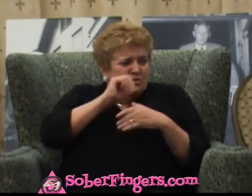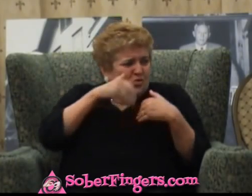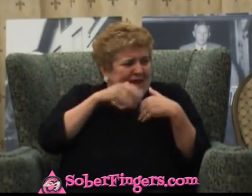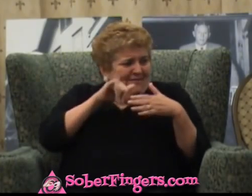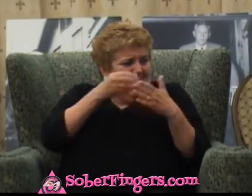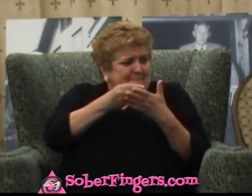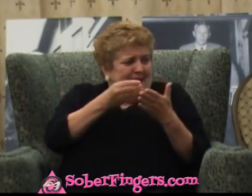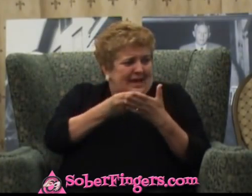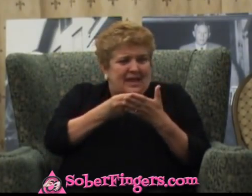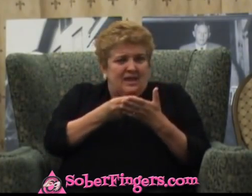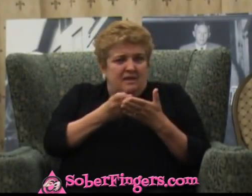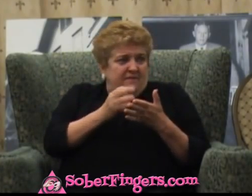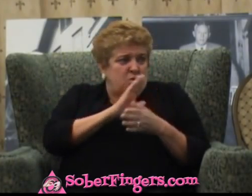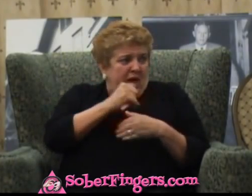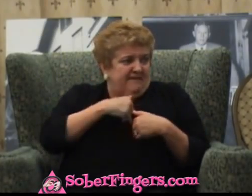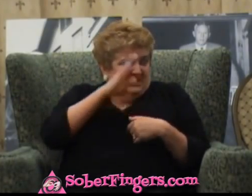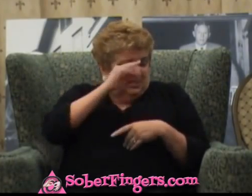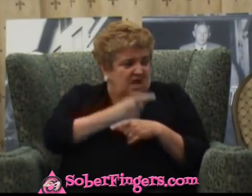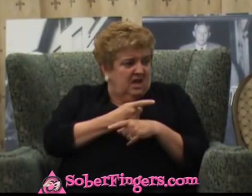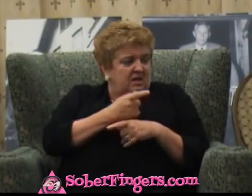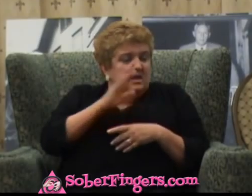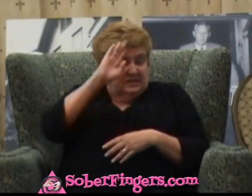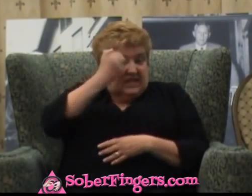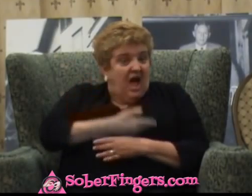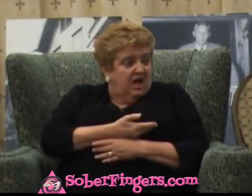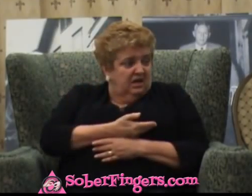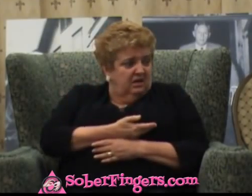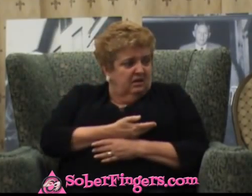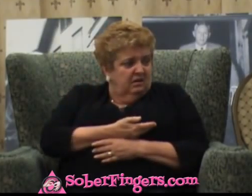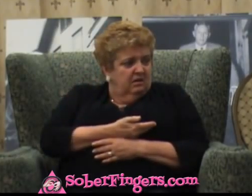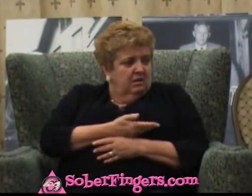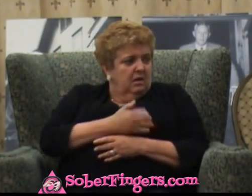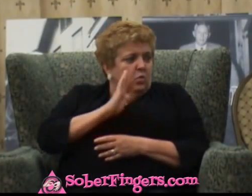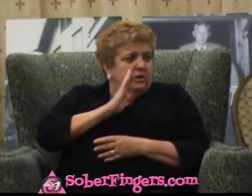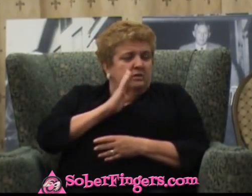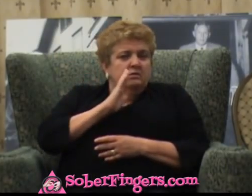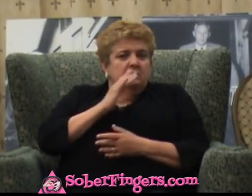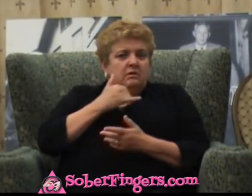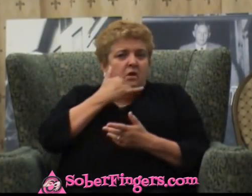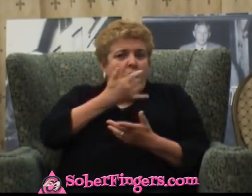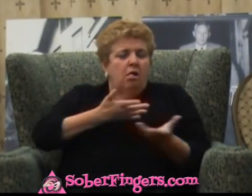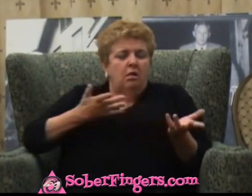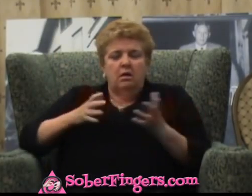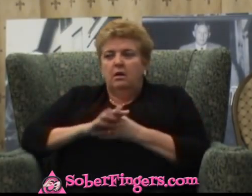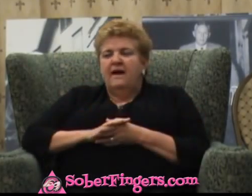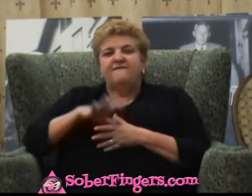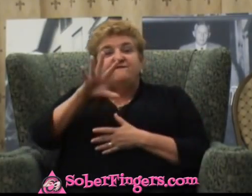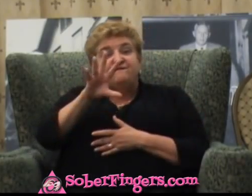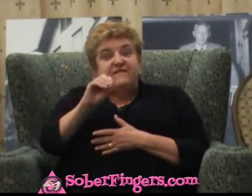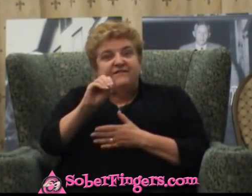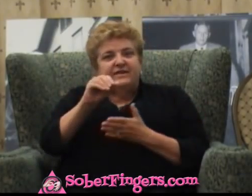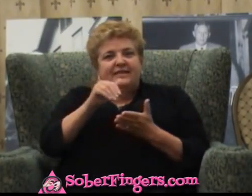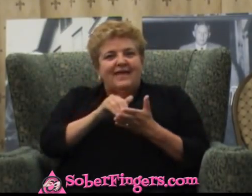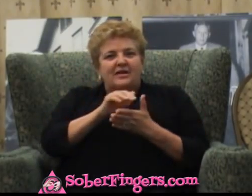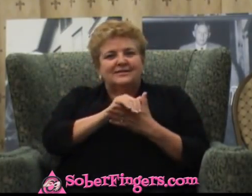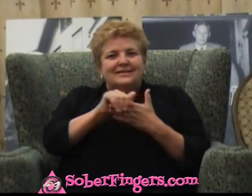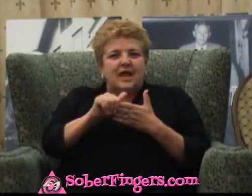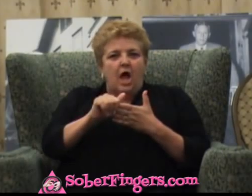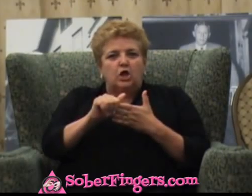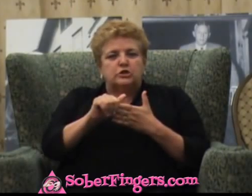you'd get them out of jail. And I called her, and I'd hang up on her. I'd call her, and I'd hang up on her. And there was no bond, $50,000 cash. Because I was a flight risk, because